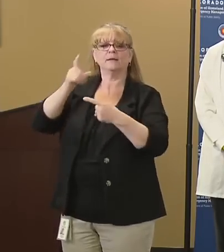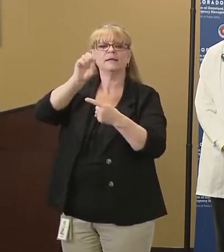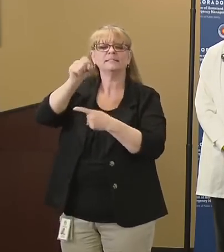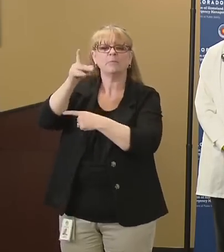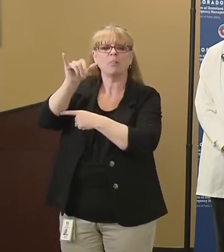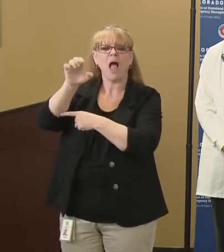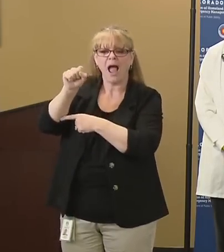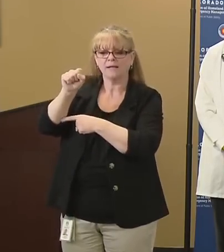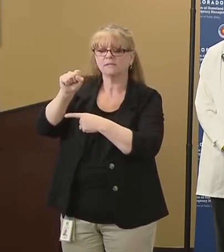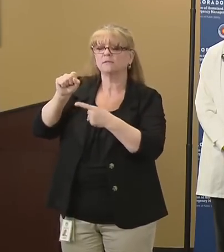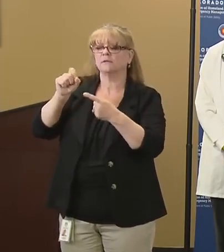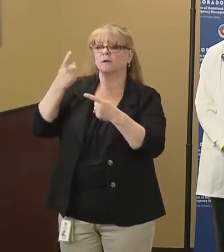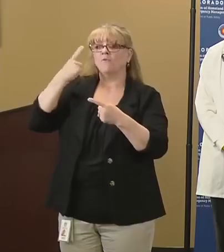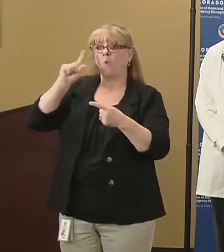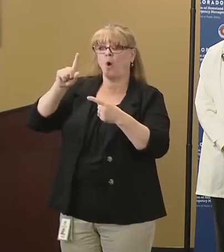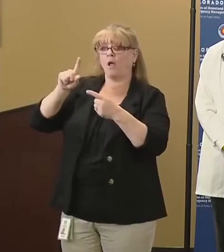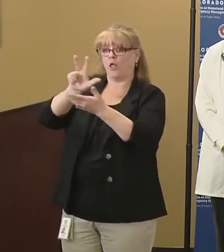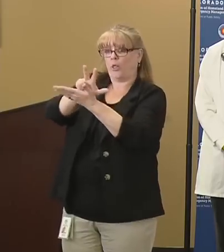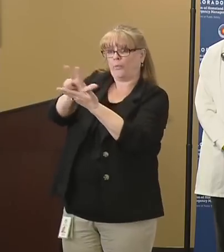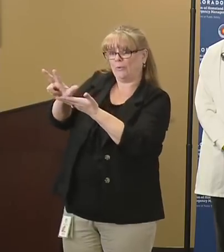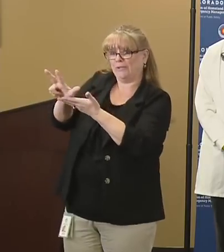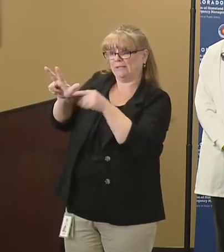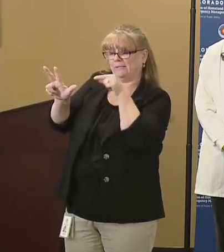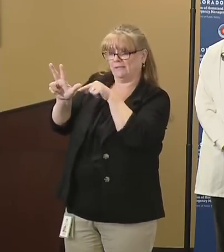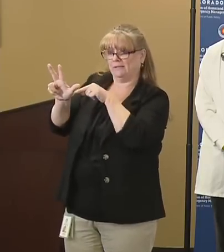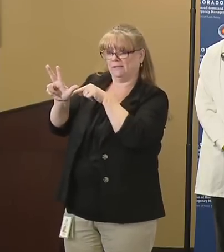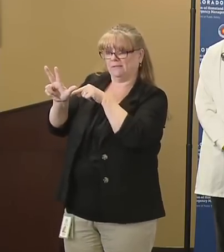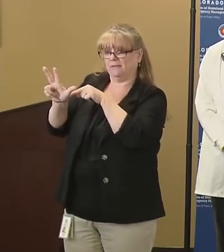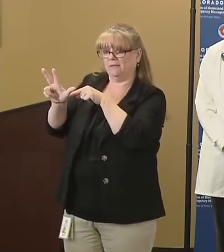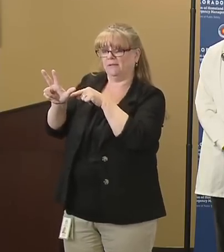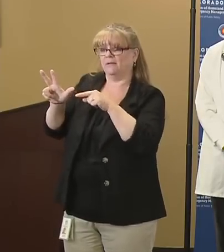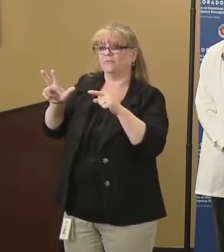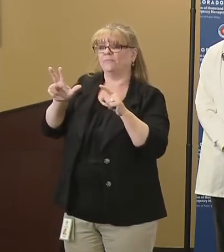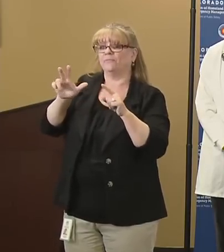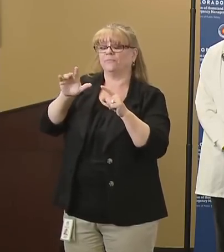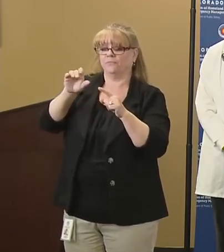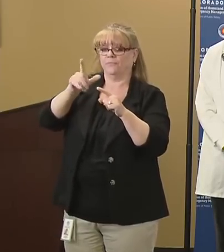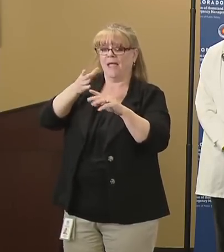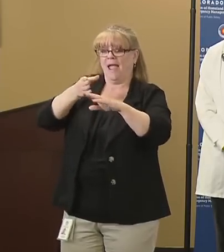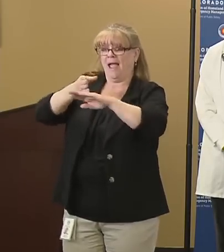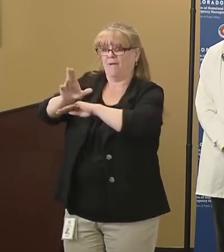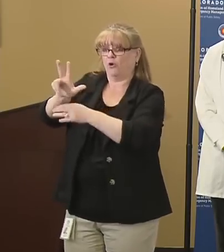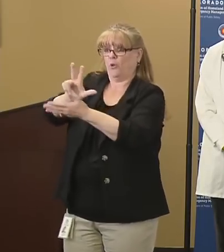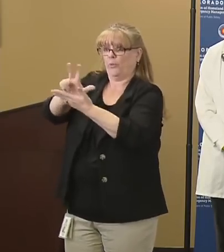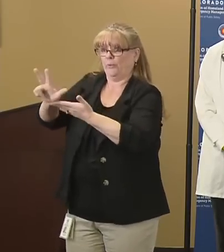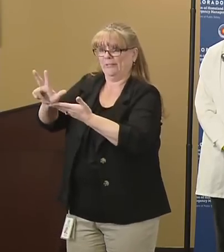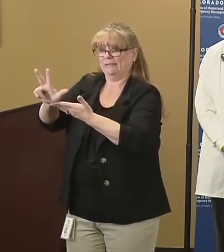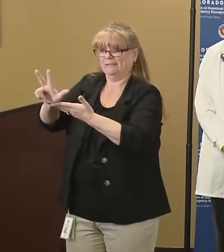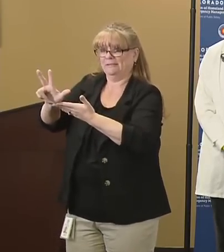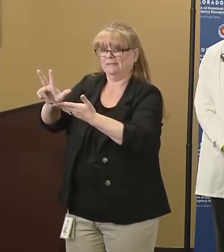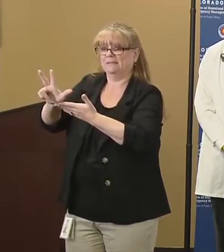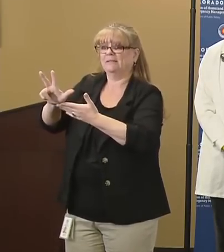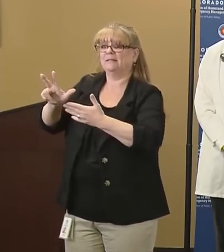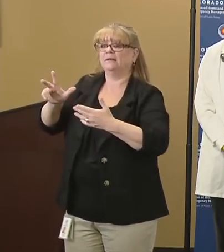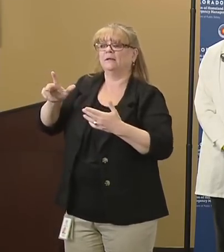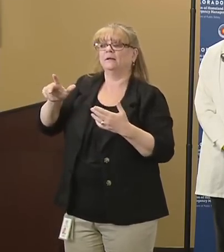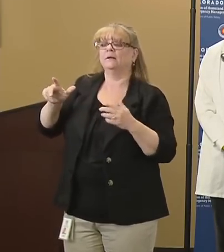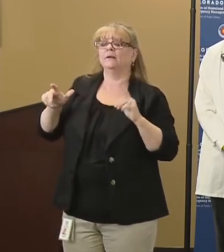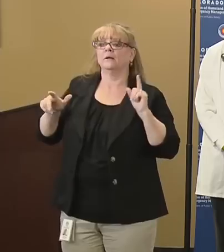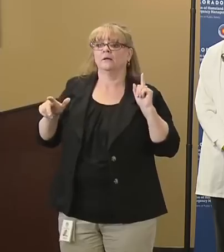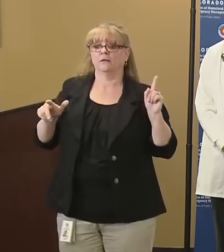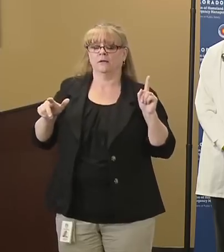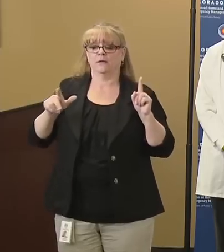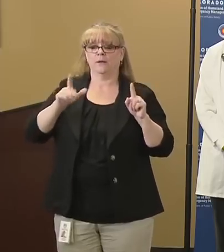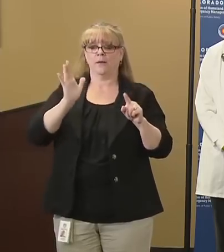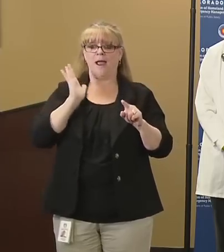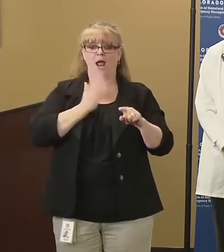We feel that after 3 weeks or so, 2 to 4 weeks, the larger scale industrial production will kick in. But